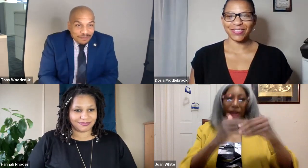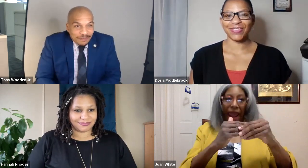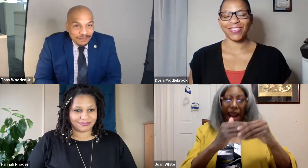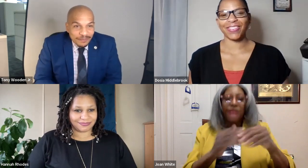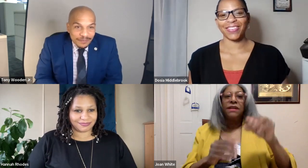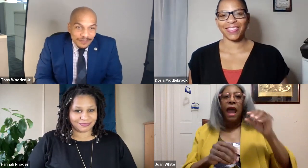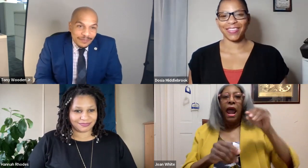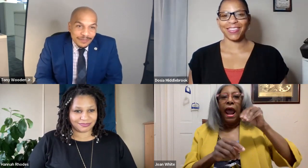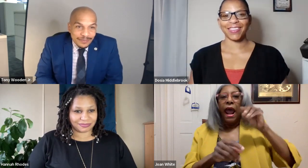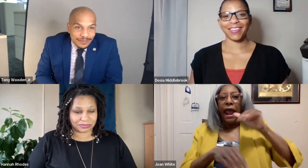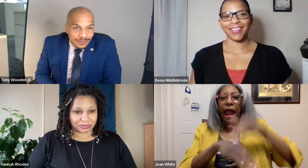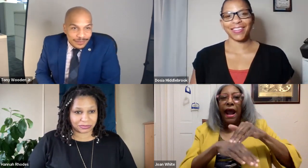to add something about that.